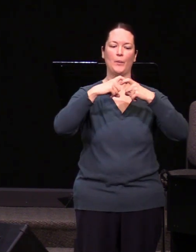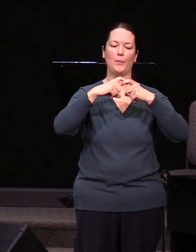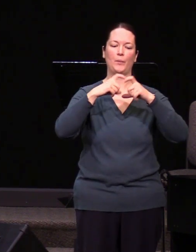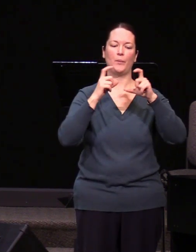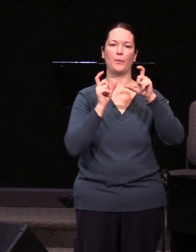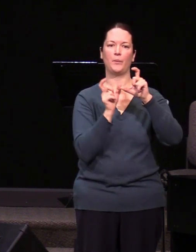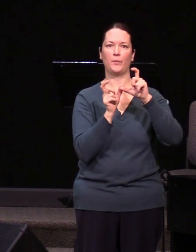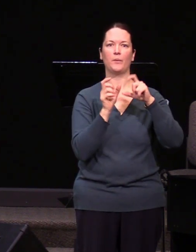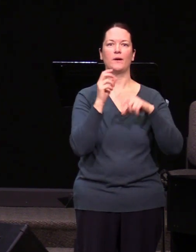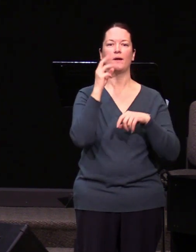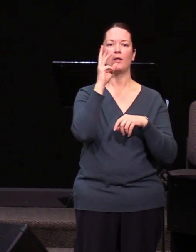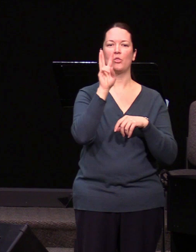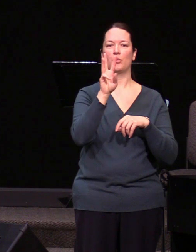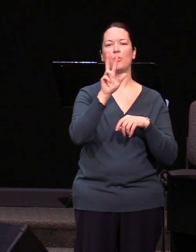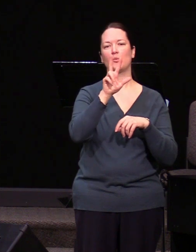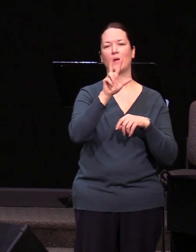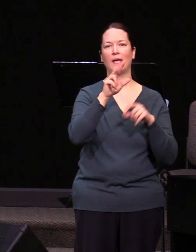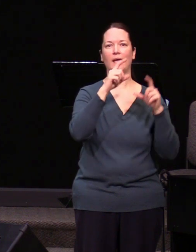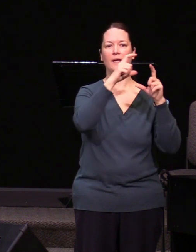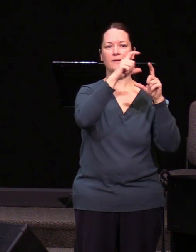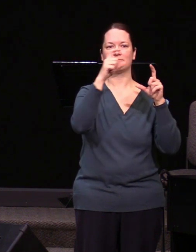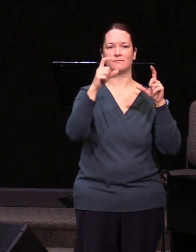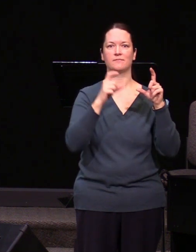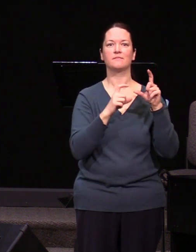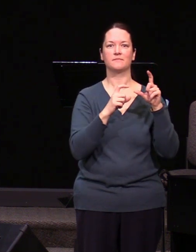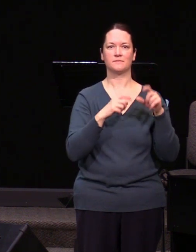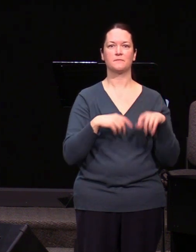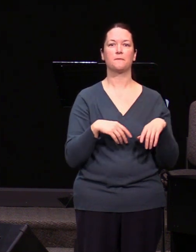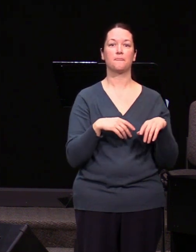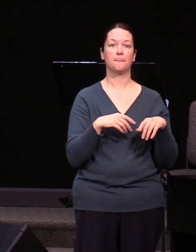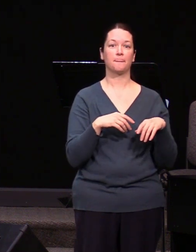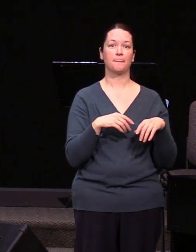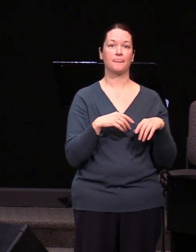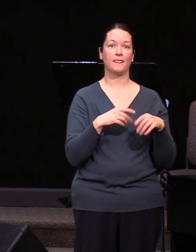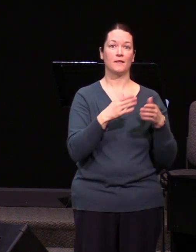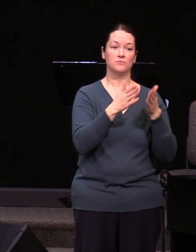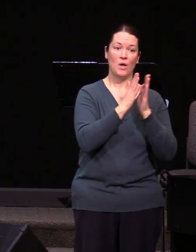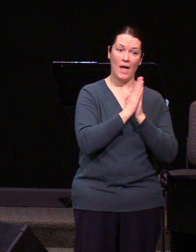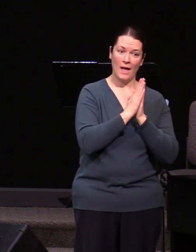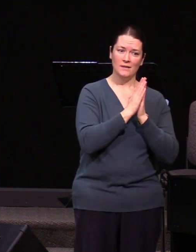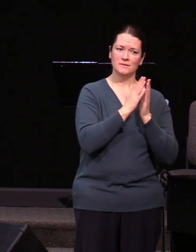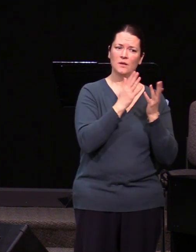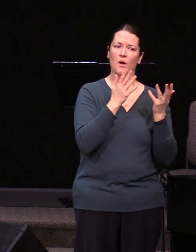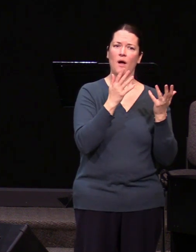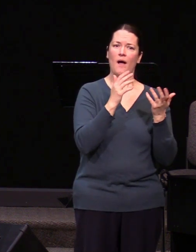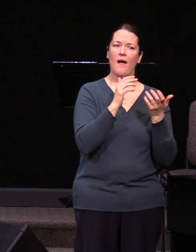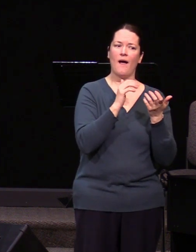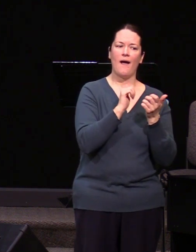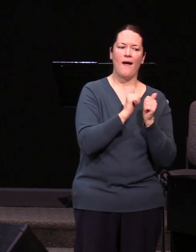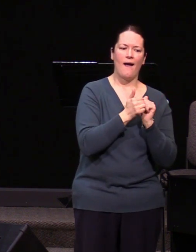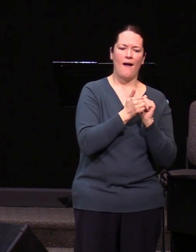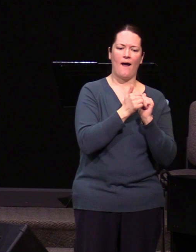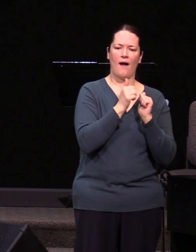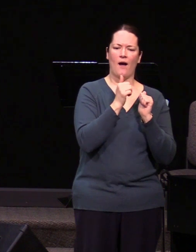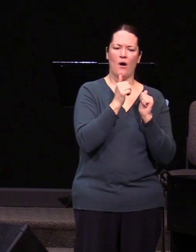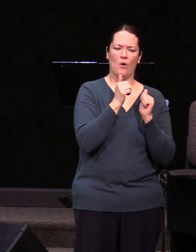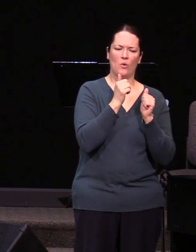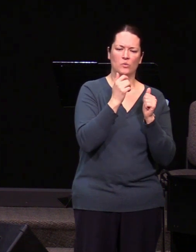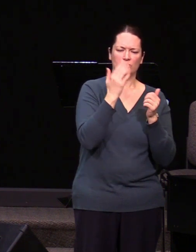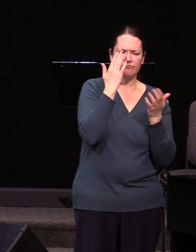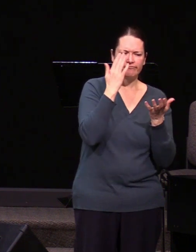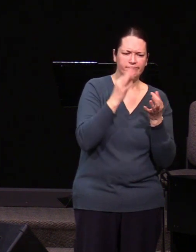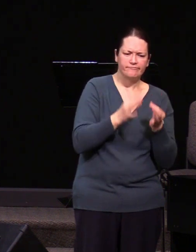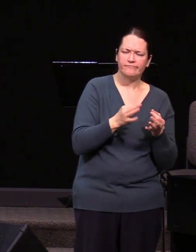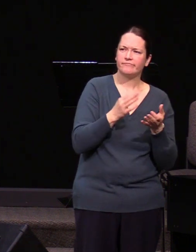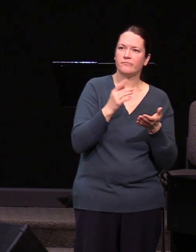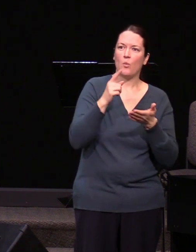up. It's this three-way Venn diagram. When asked about how to determine what God is calling